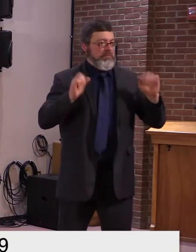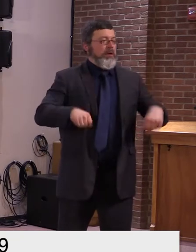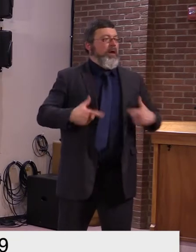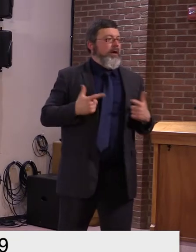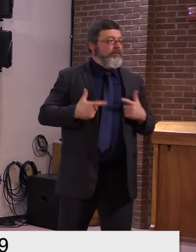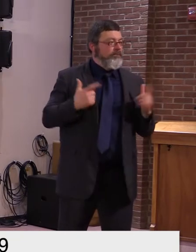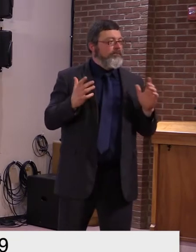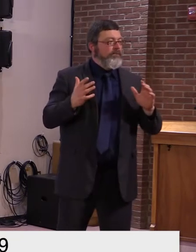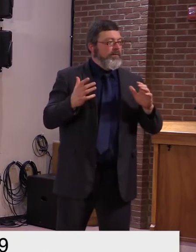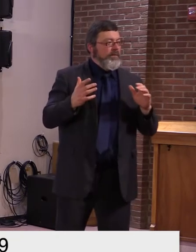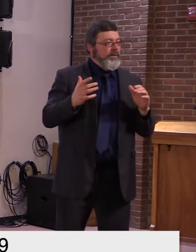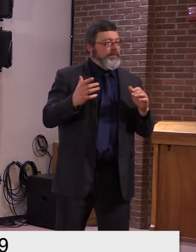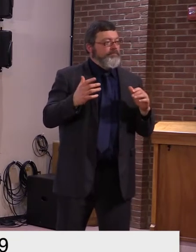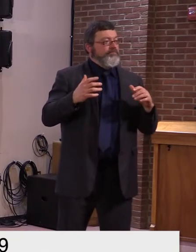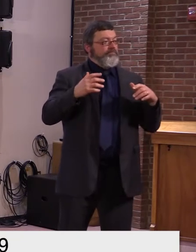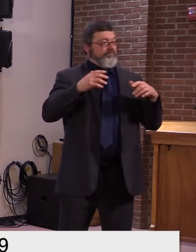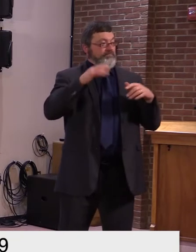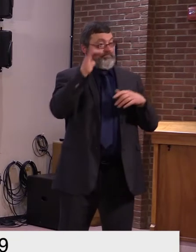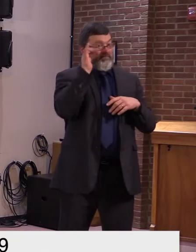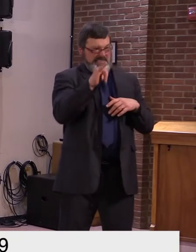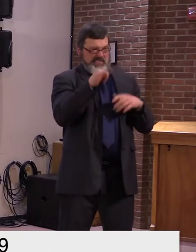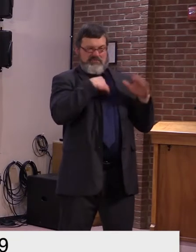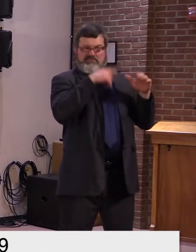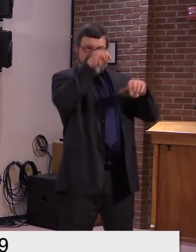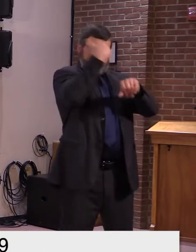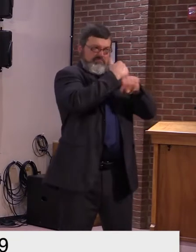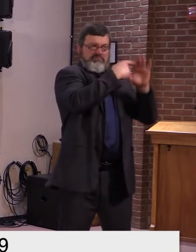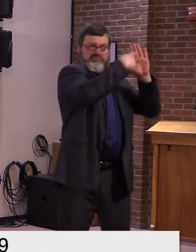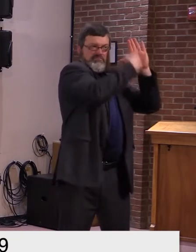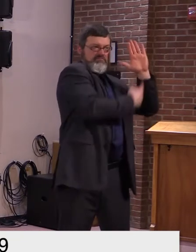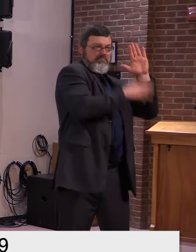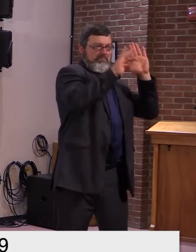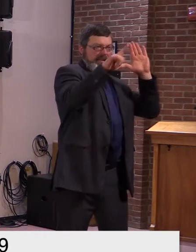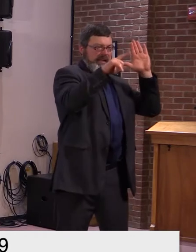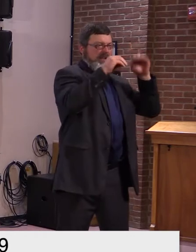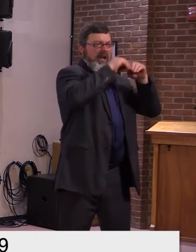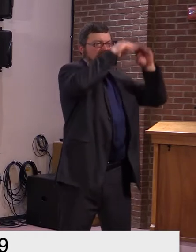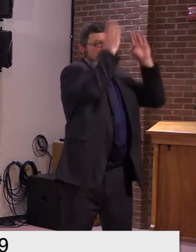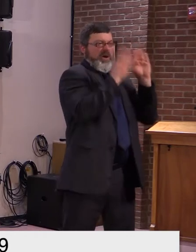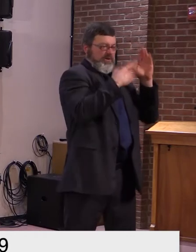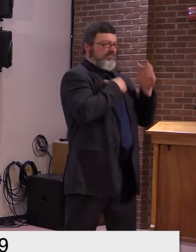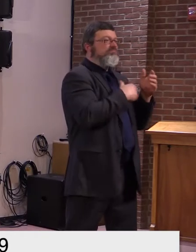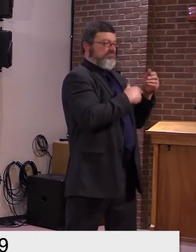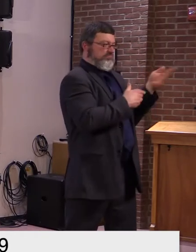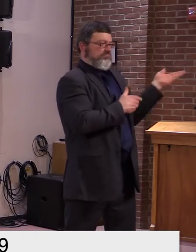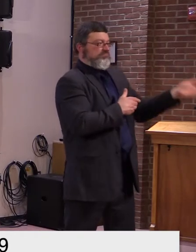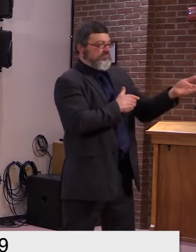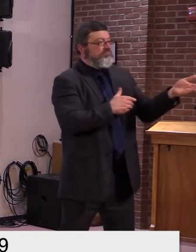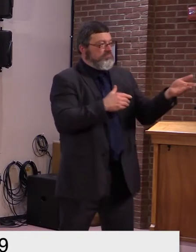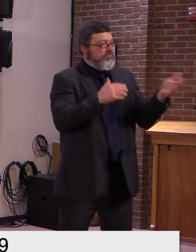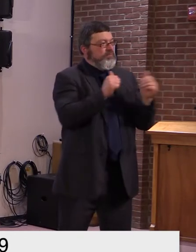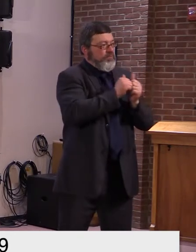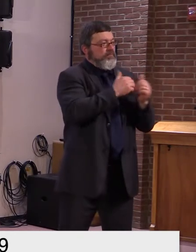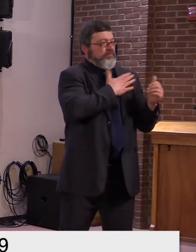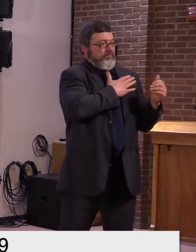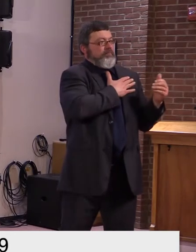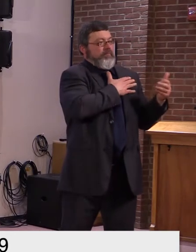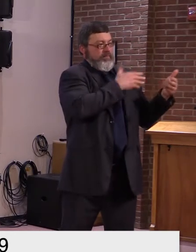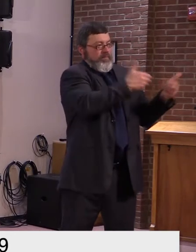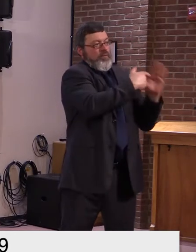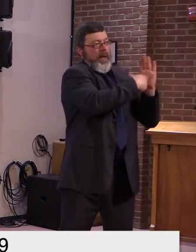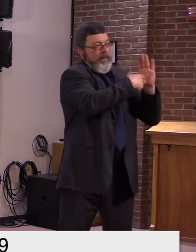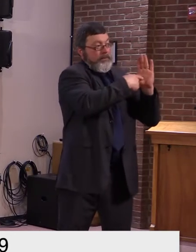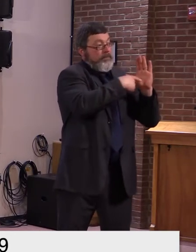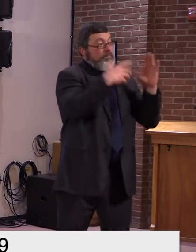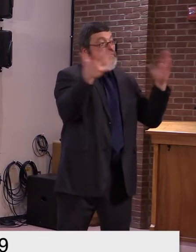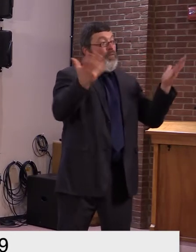I introduced in the House, along with a Republican colleague from Austin, Texas, Roger Williams, and it was called Save Our